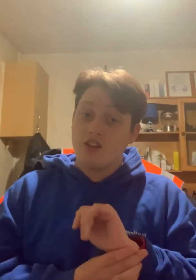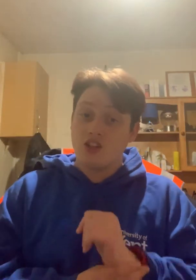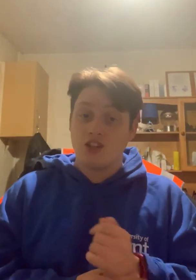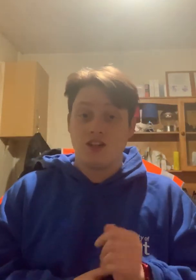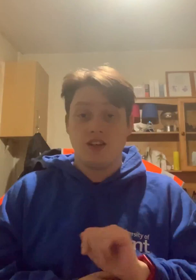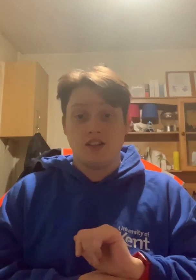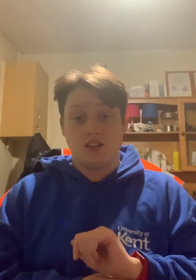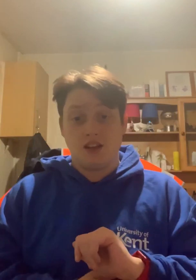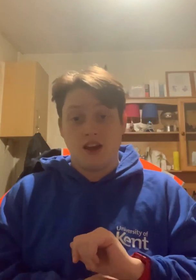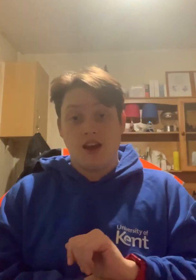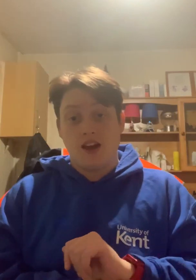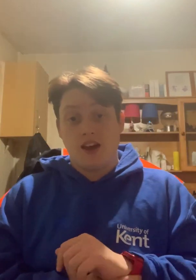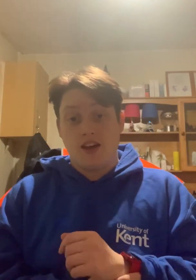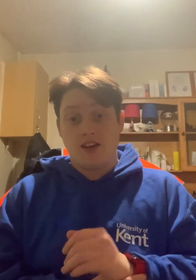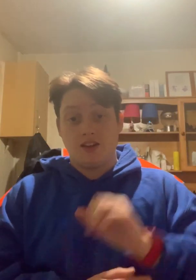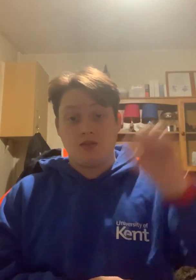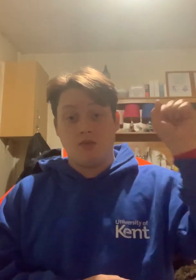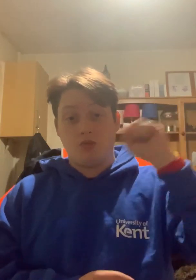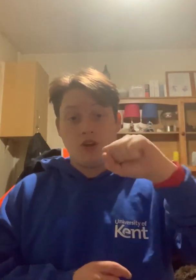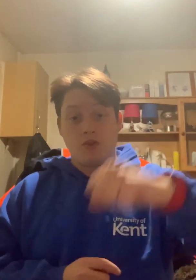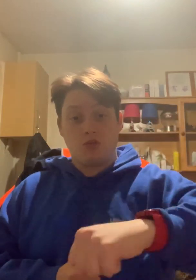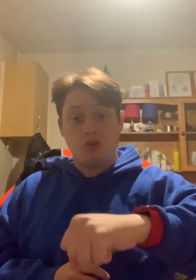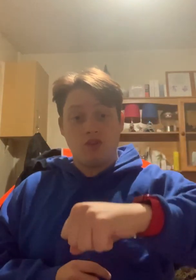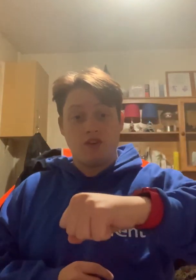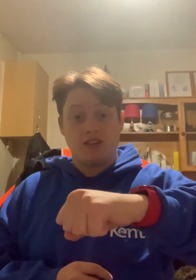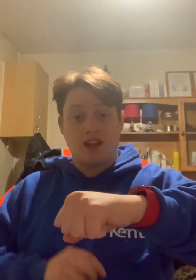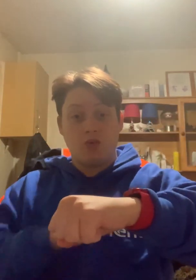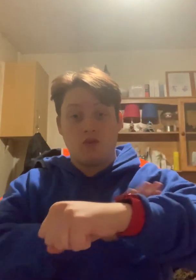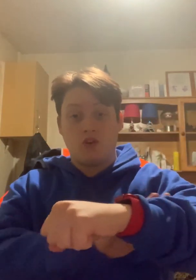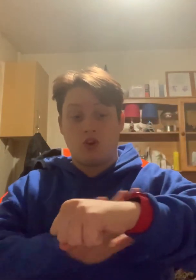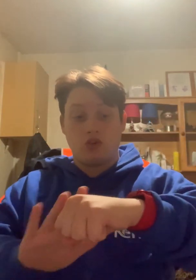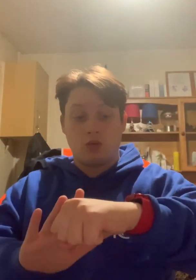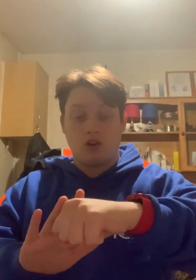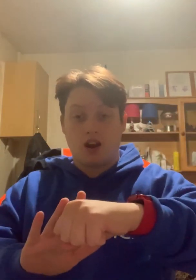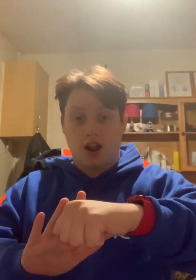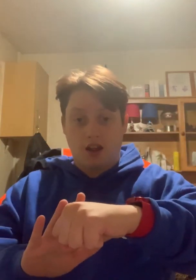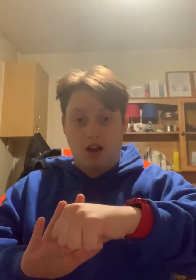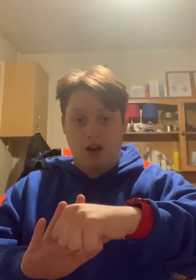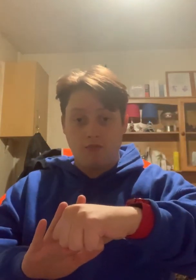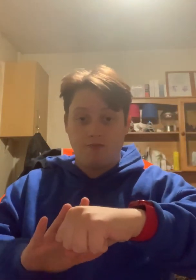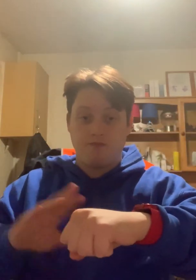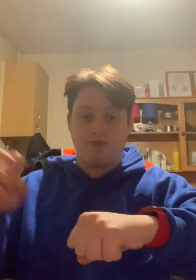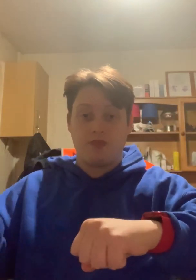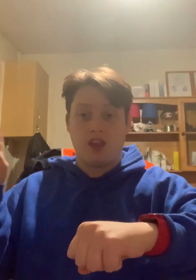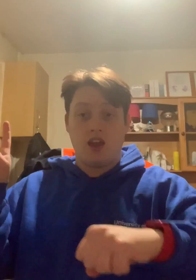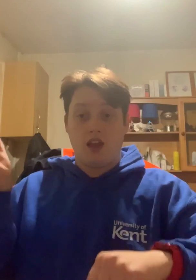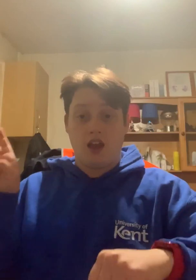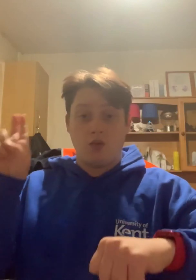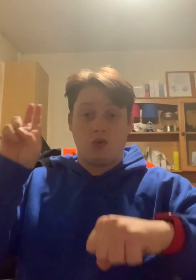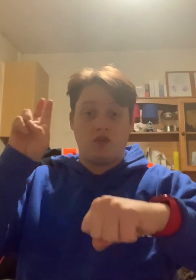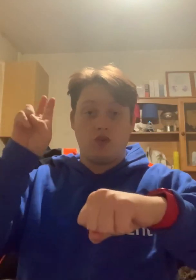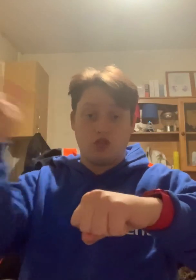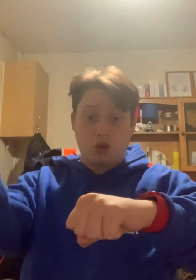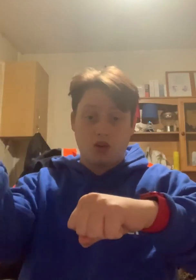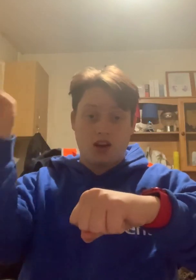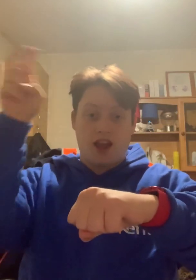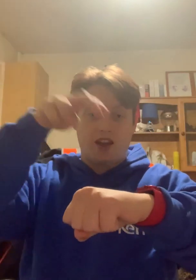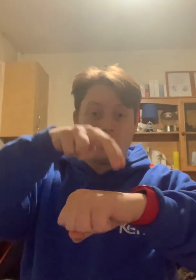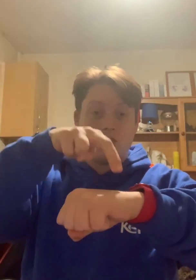Irish is pretty much put your fist out with your non-dominant arm, with your dominant hand